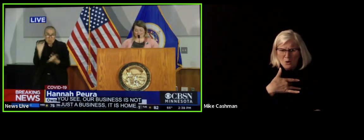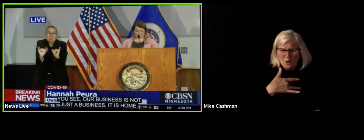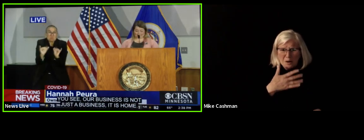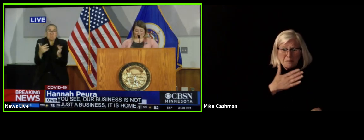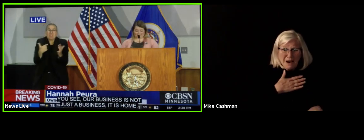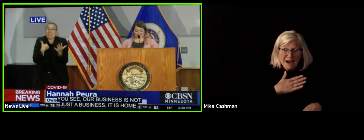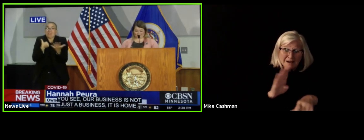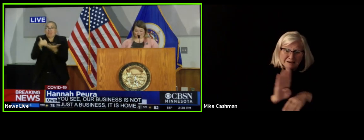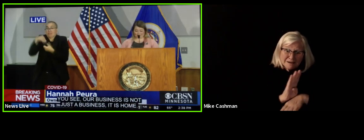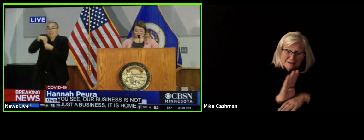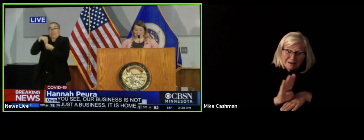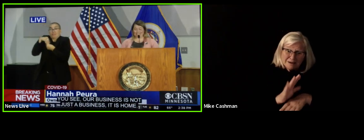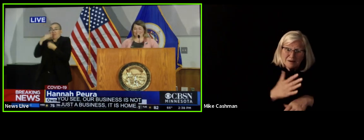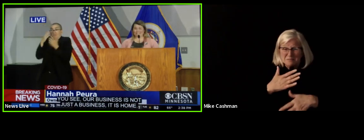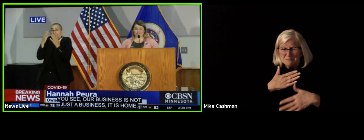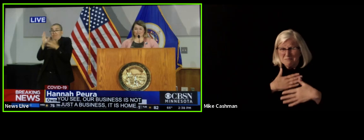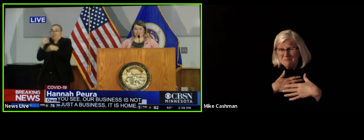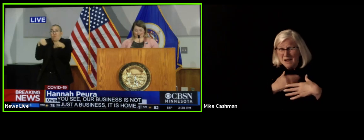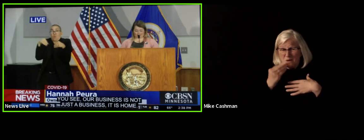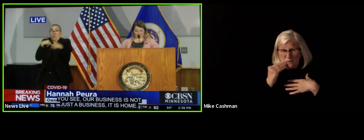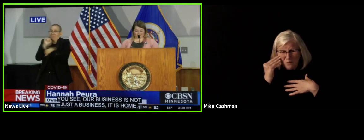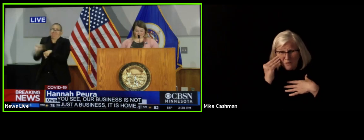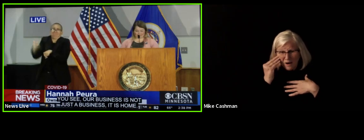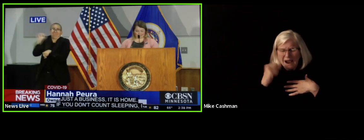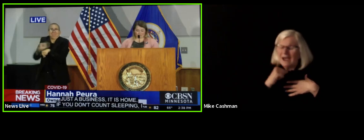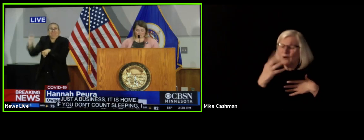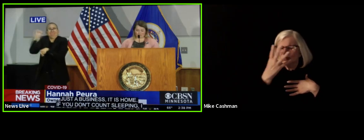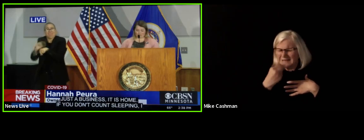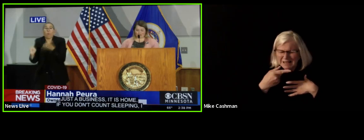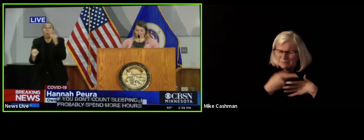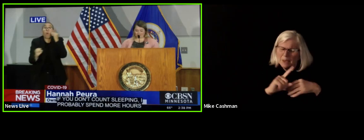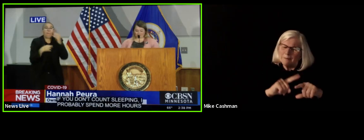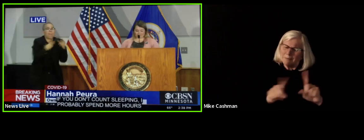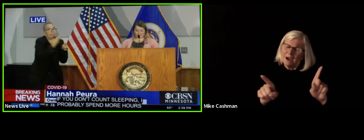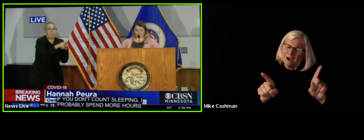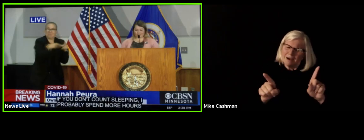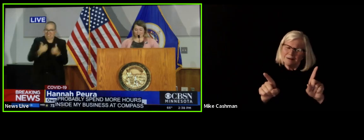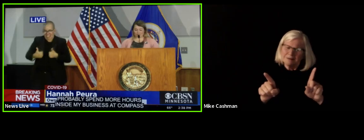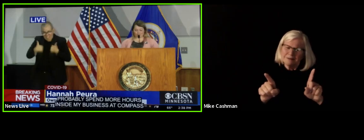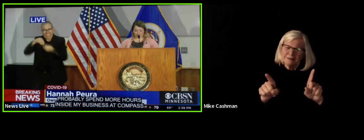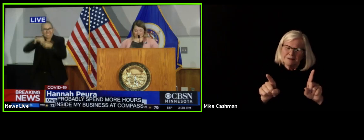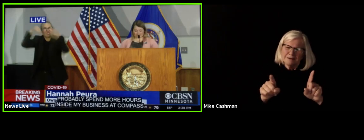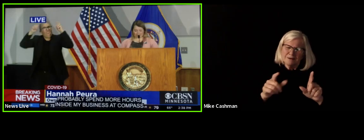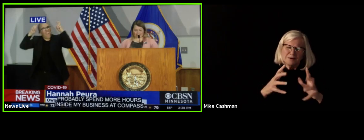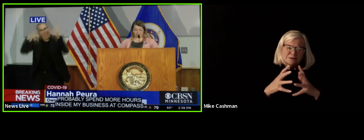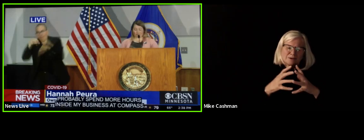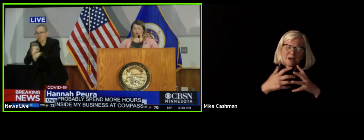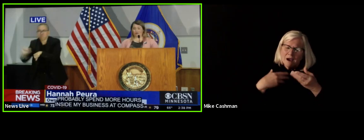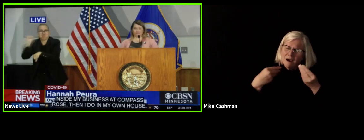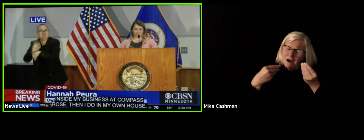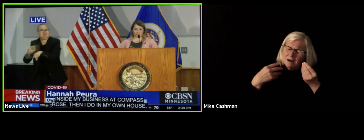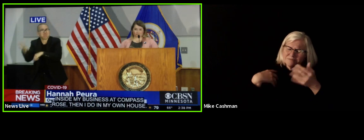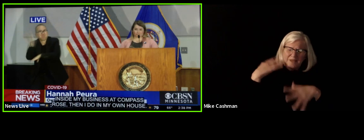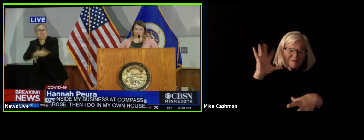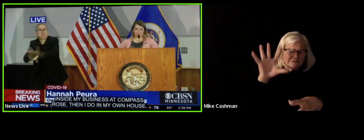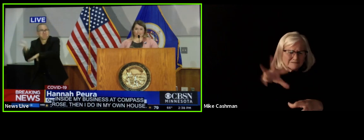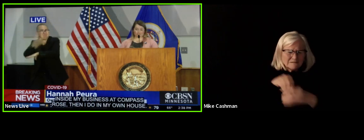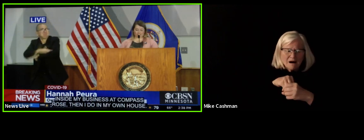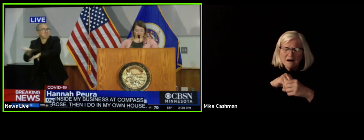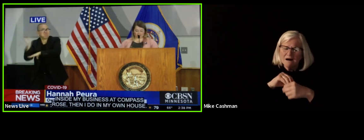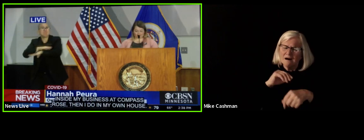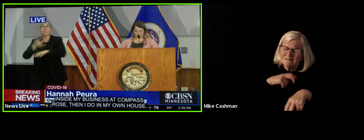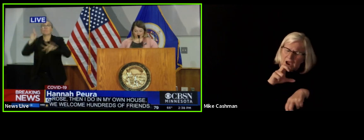my business at Compass Rose than I do at my own house. We welcome hundreds of friends into our shop weekly from all over the world.